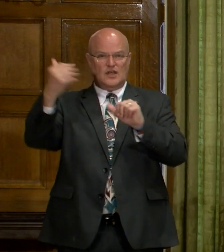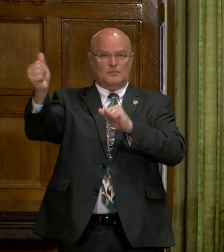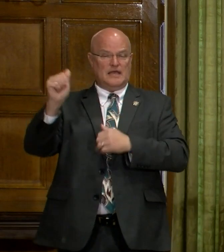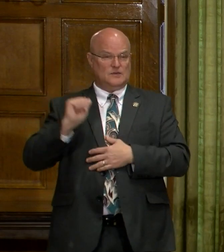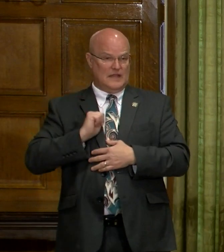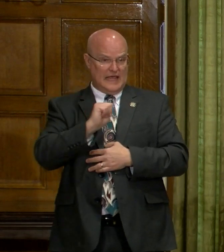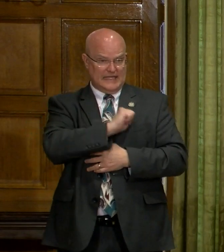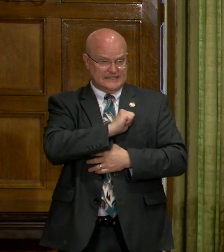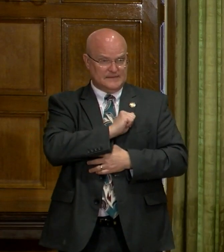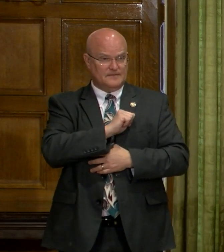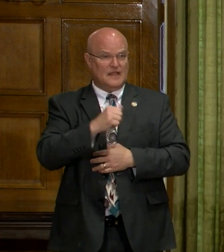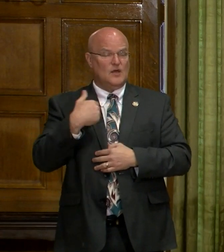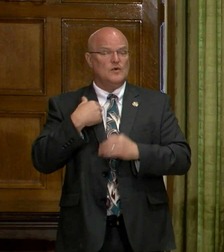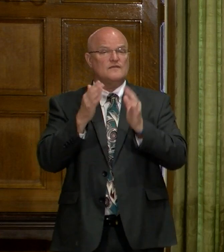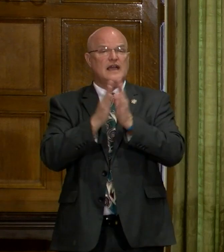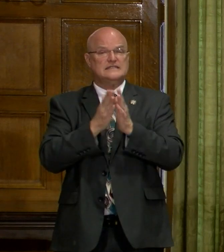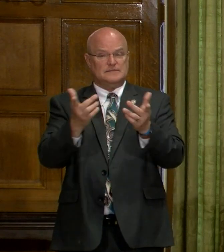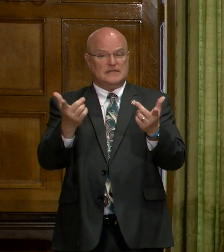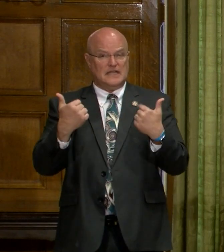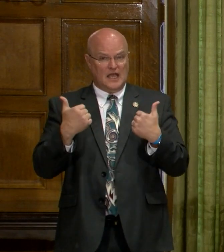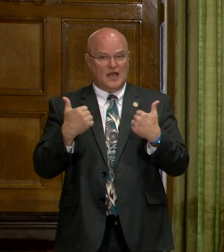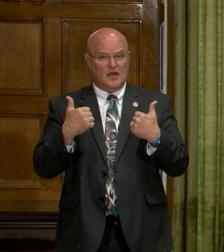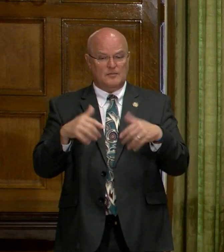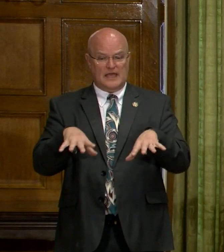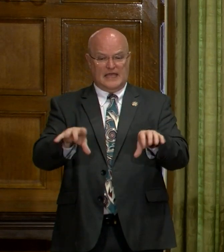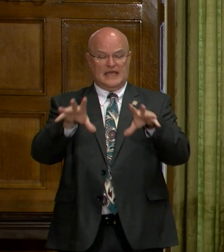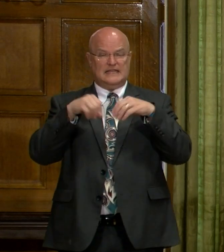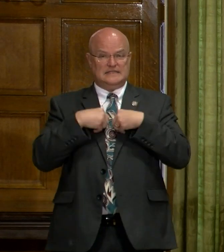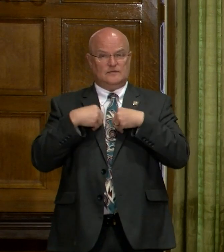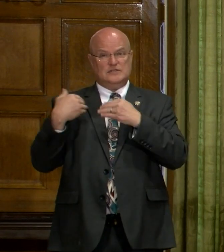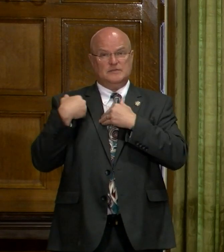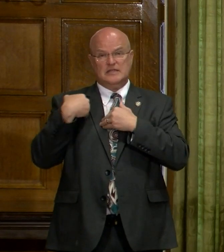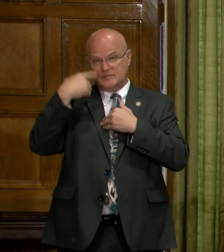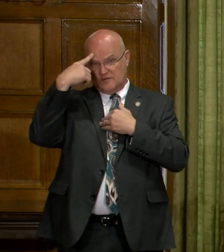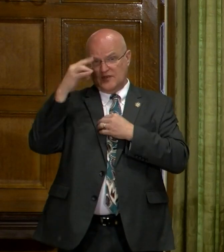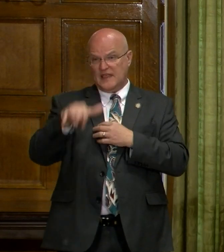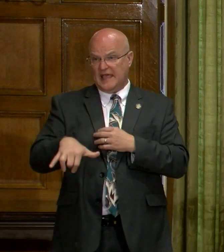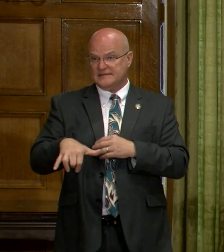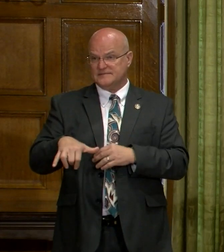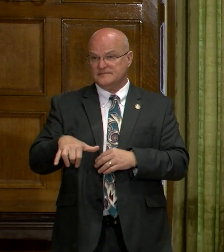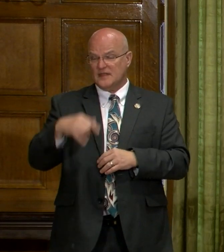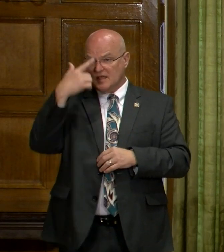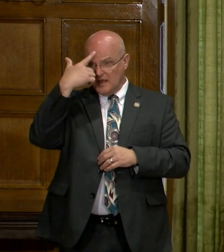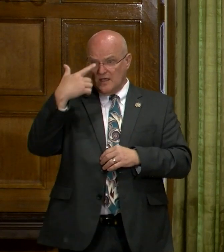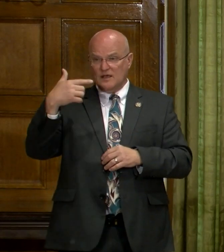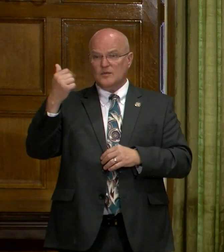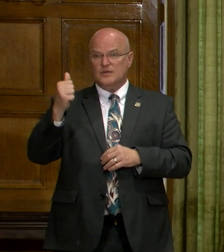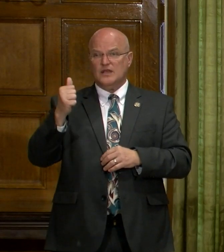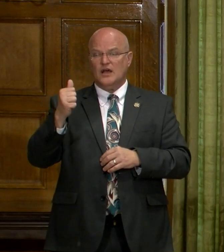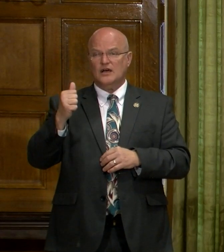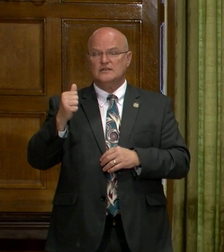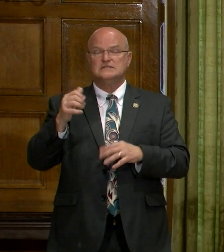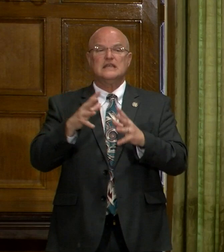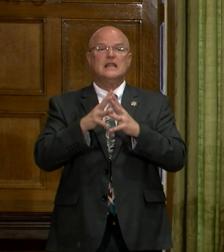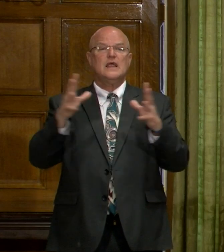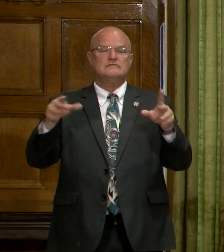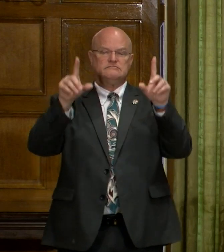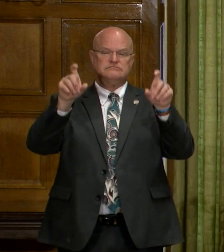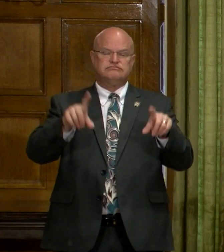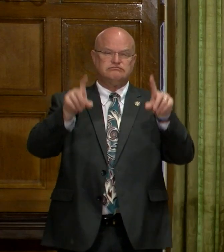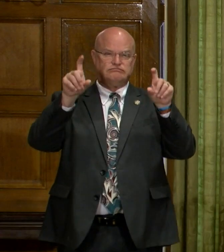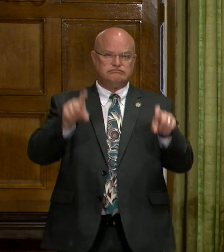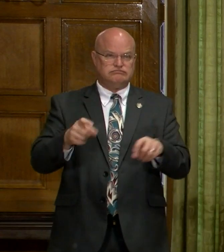Atlanta, and we've asked them to come and to take responsibility for that because it's a lot of